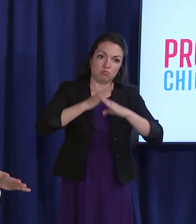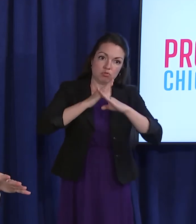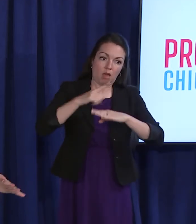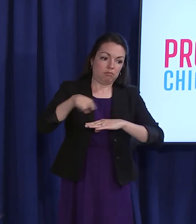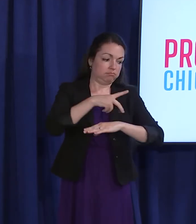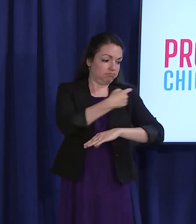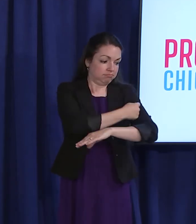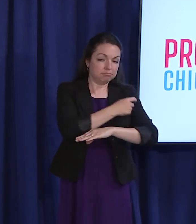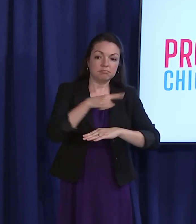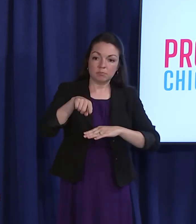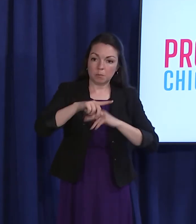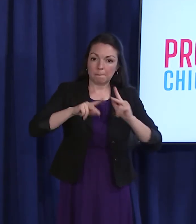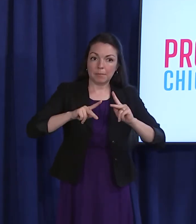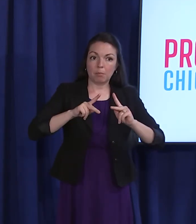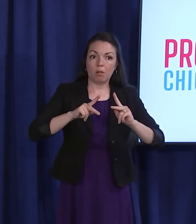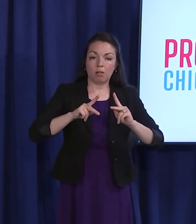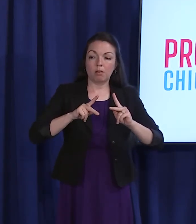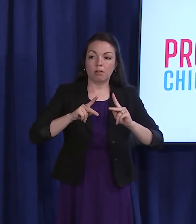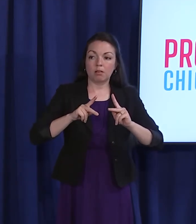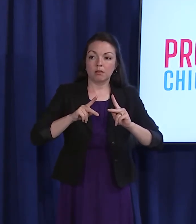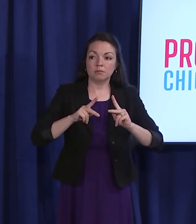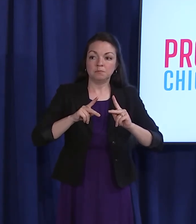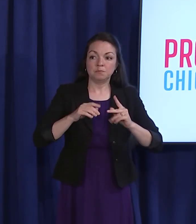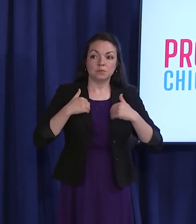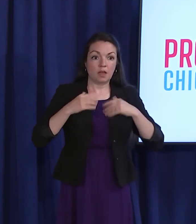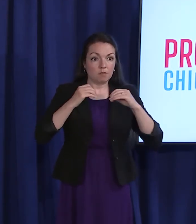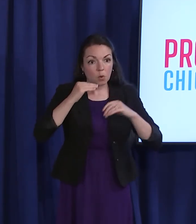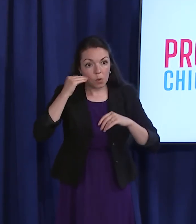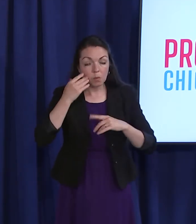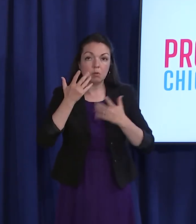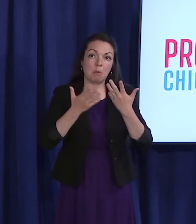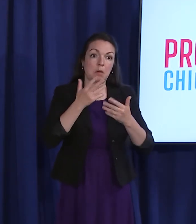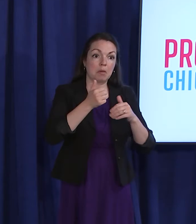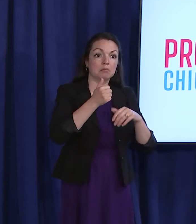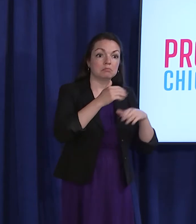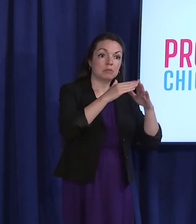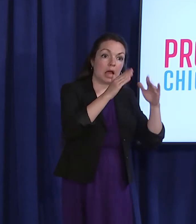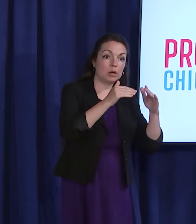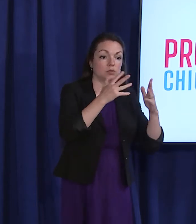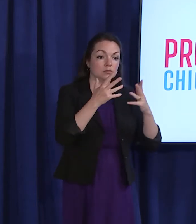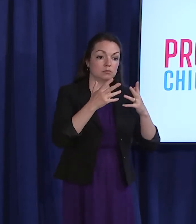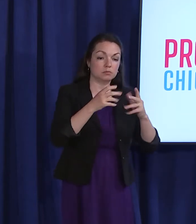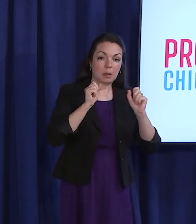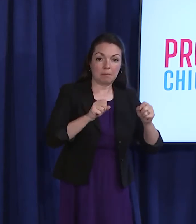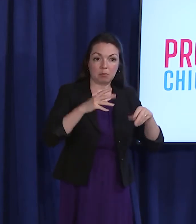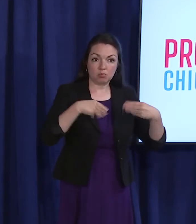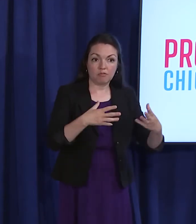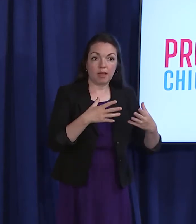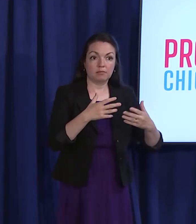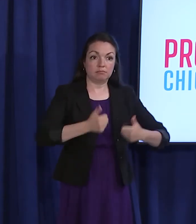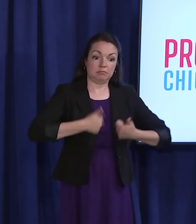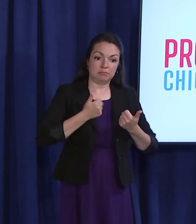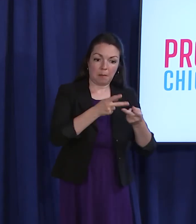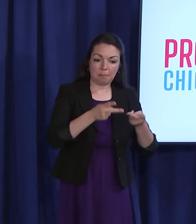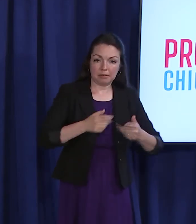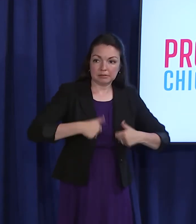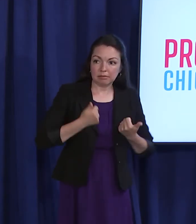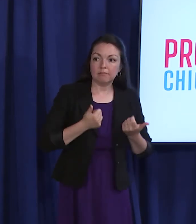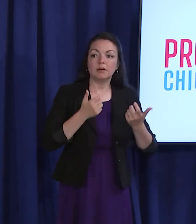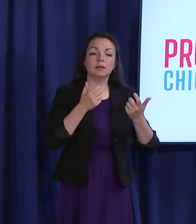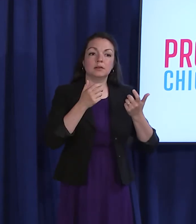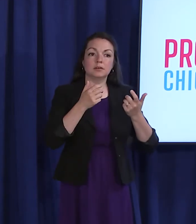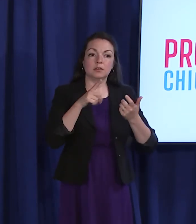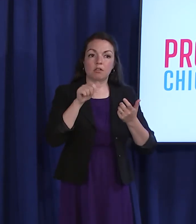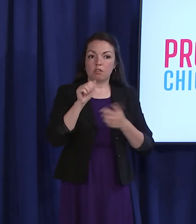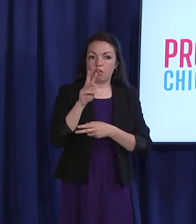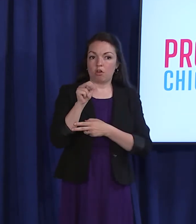but in turn space people out, really help house people at the hotel. Lawndale Christian and others provided a lot of that really important on-site service work